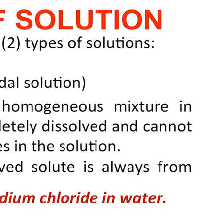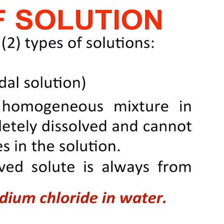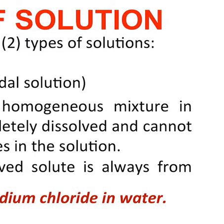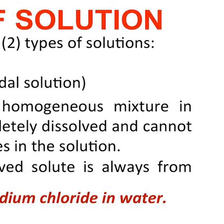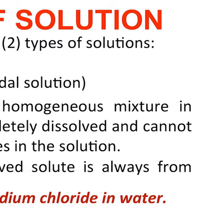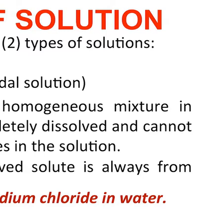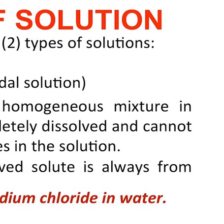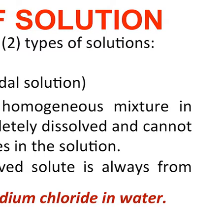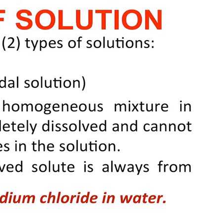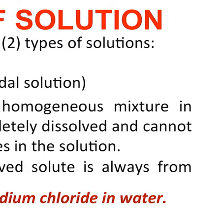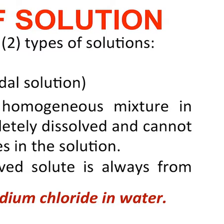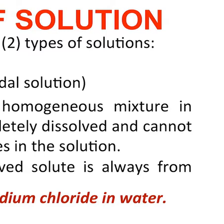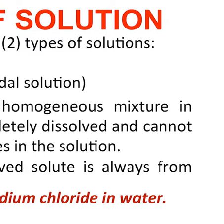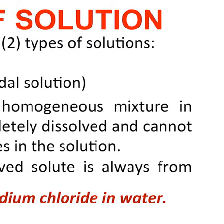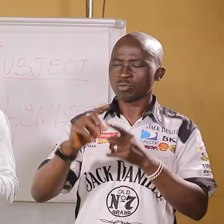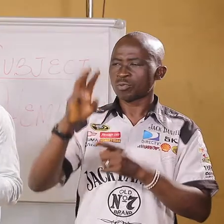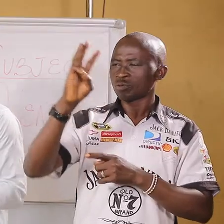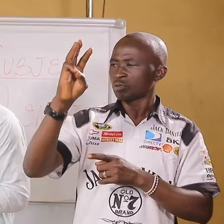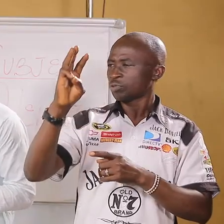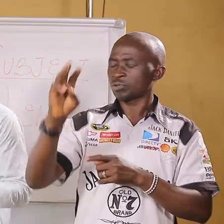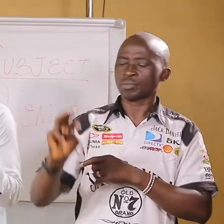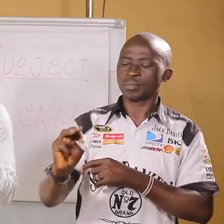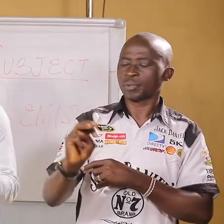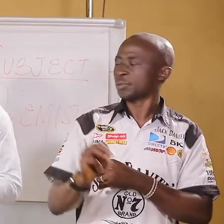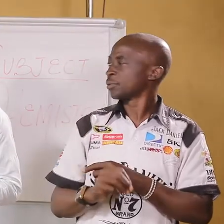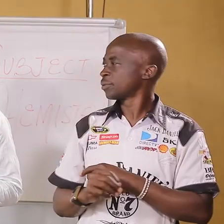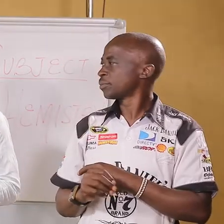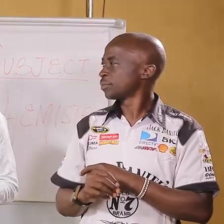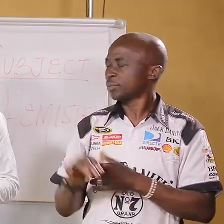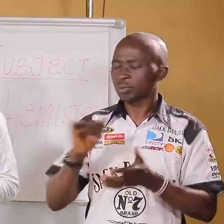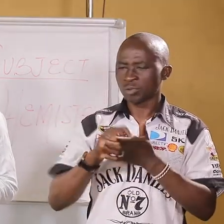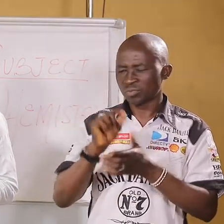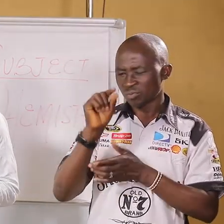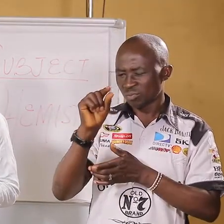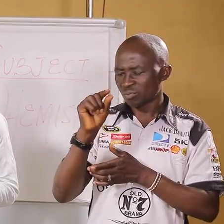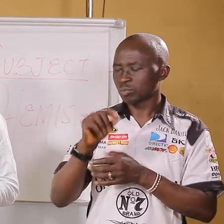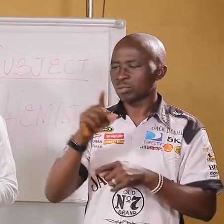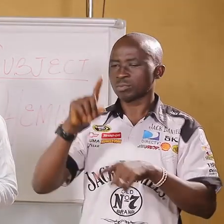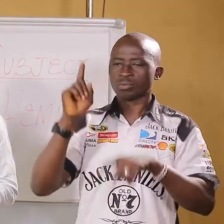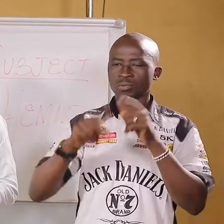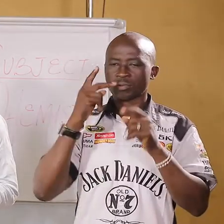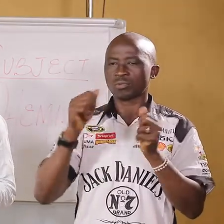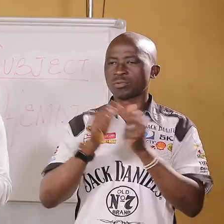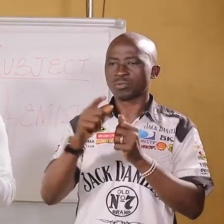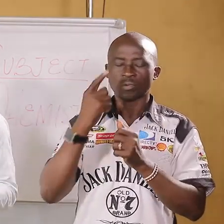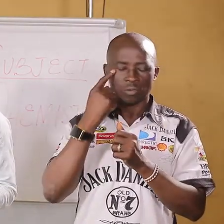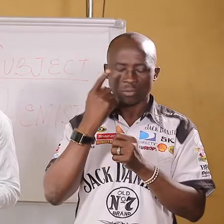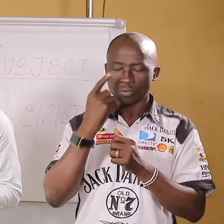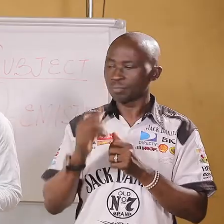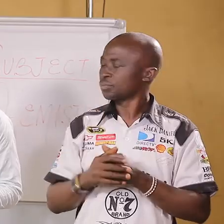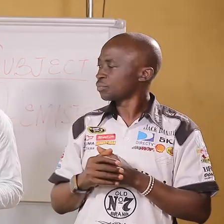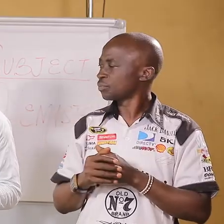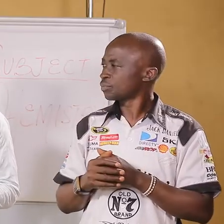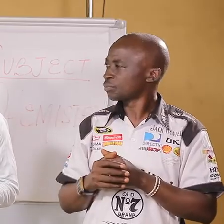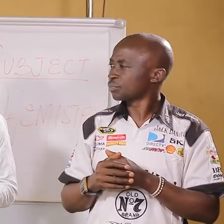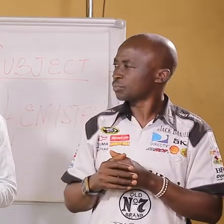of -6 meters. That's a very small size, and you'll not be able to see it with your eyes. Then we